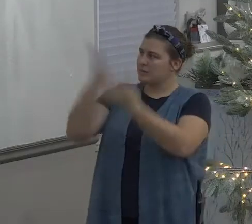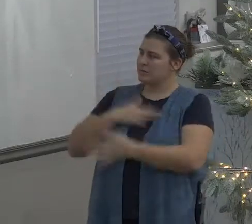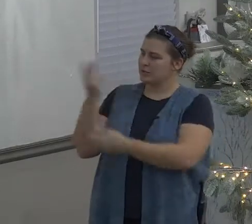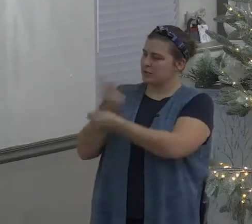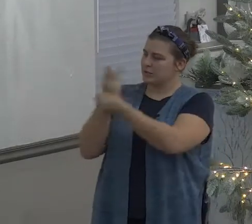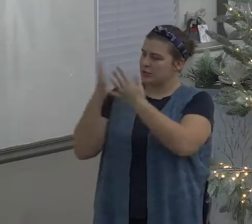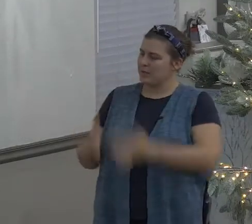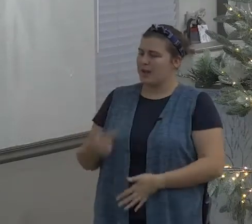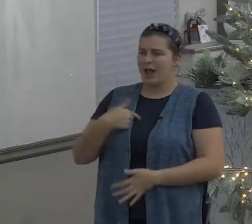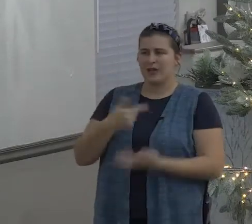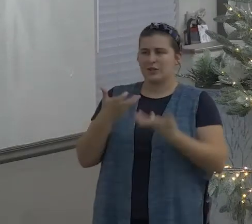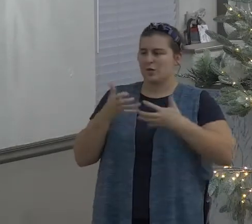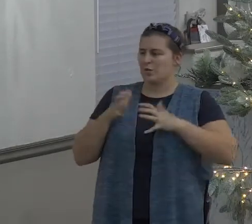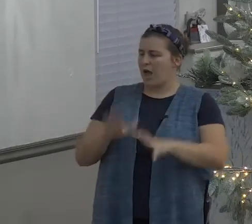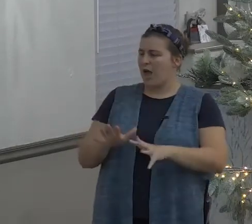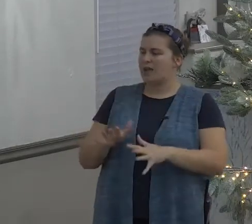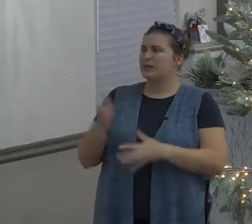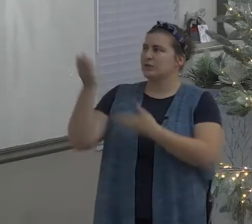Psalm 23